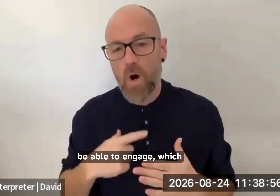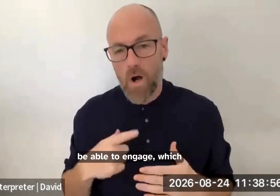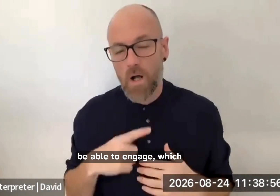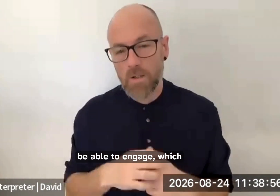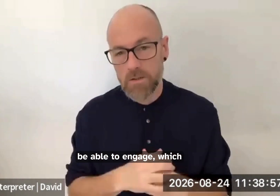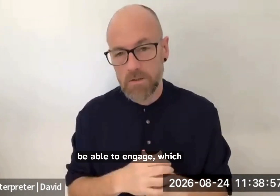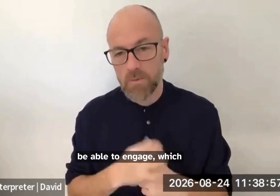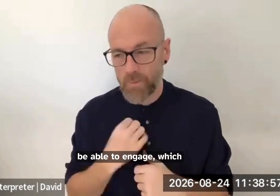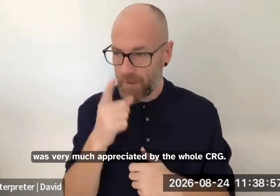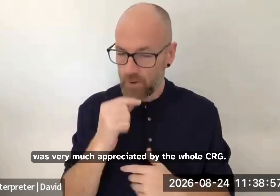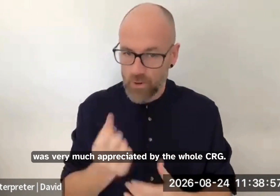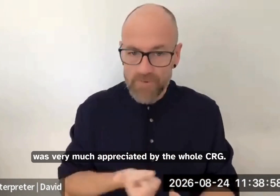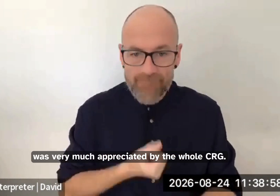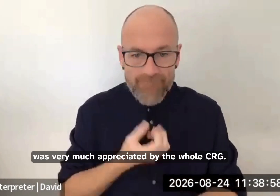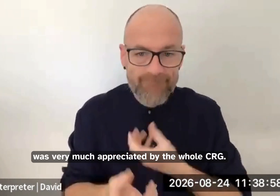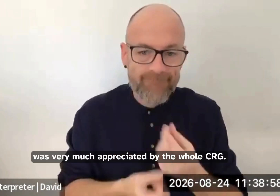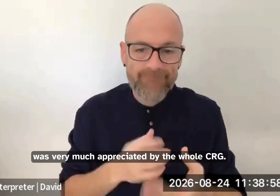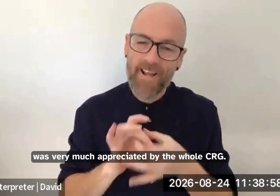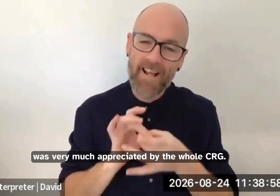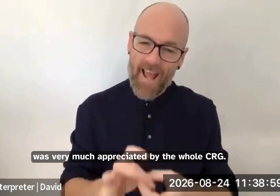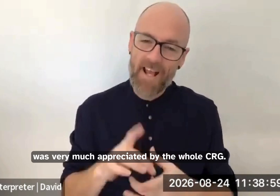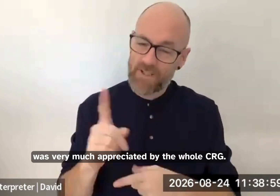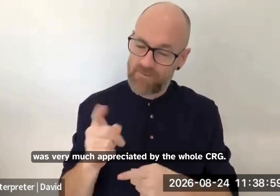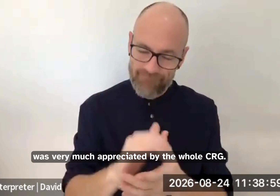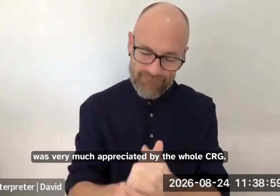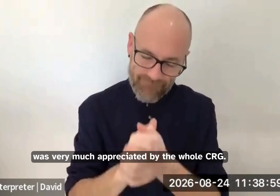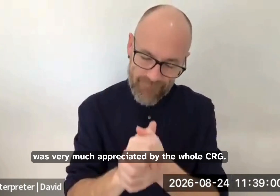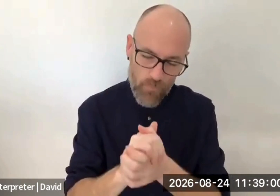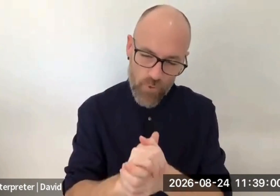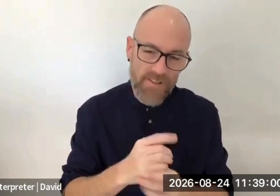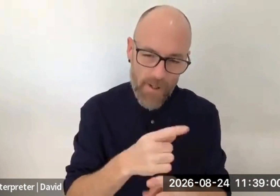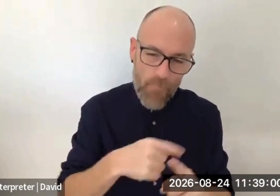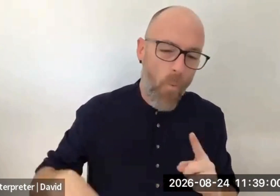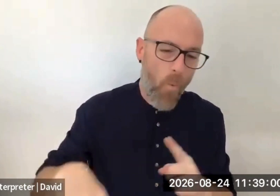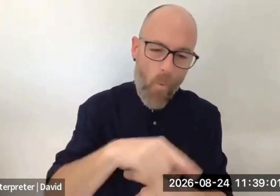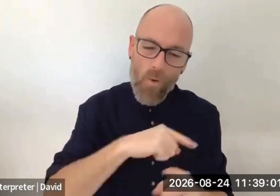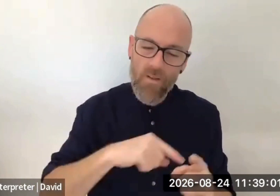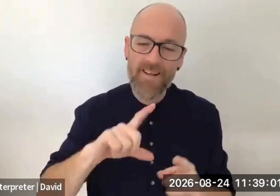engage, which was very much appreciated by the whole CRG.